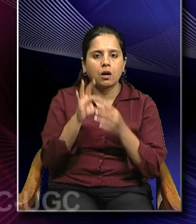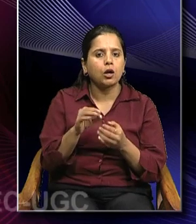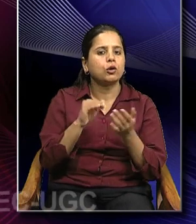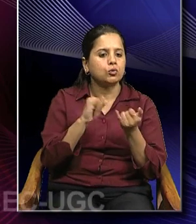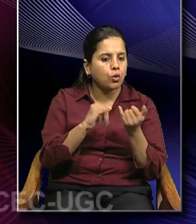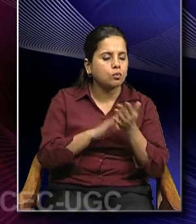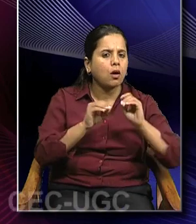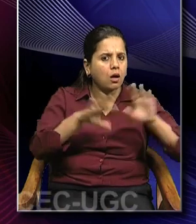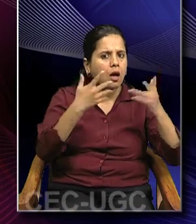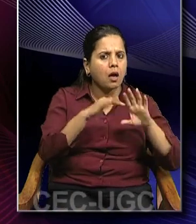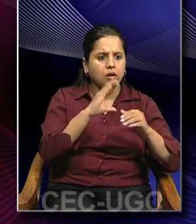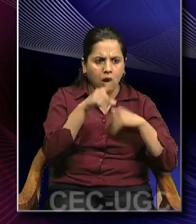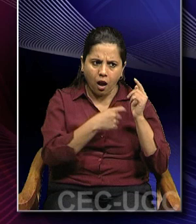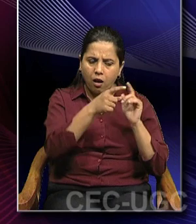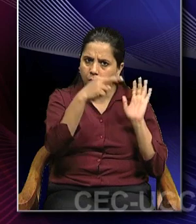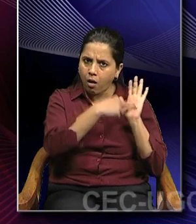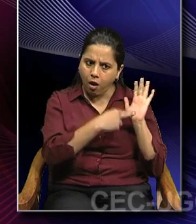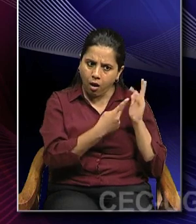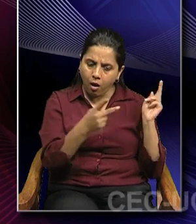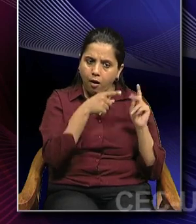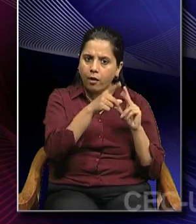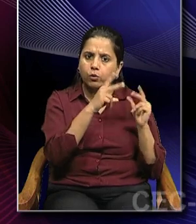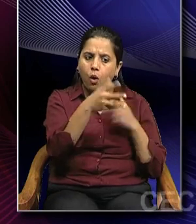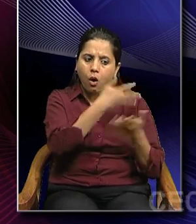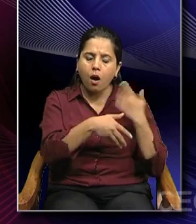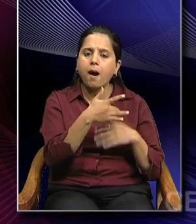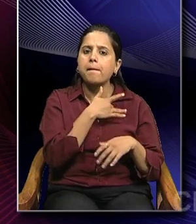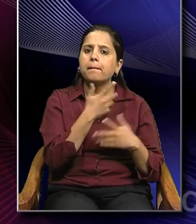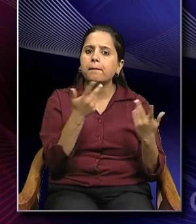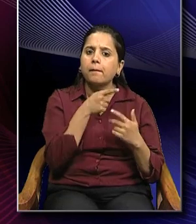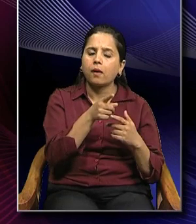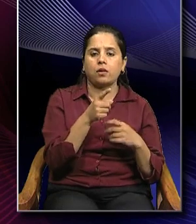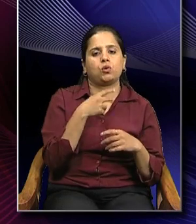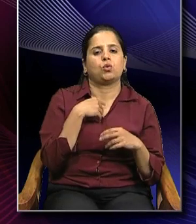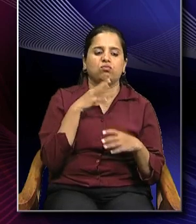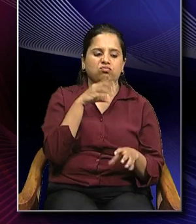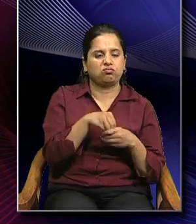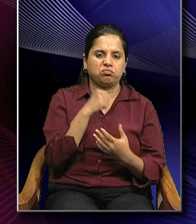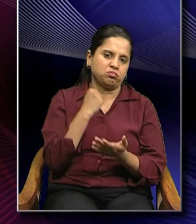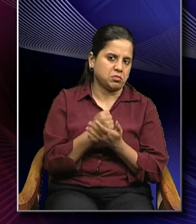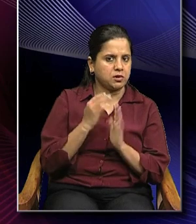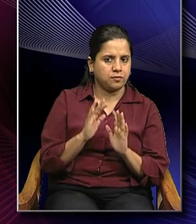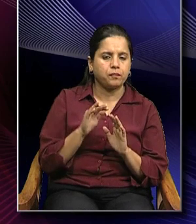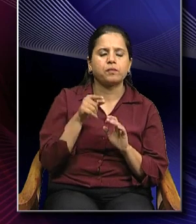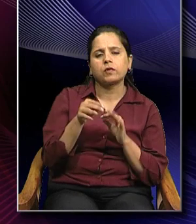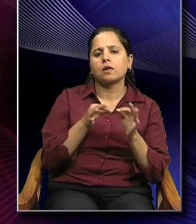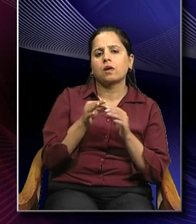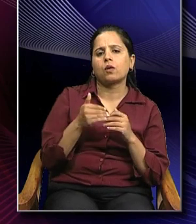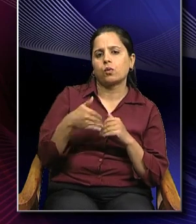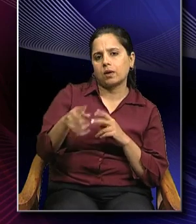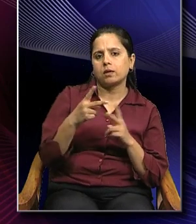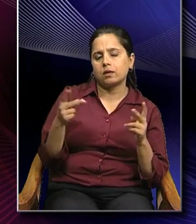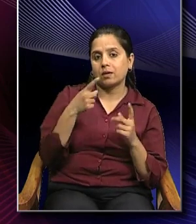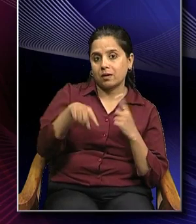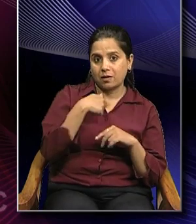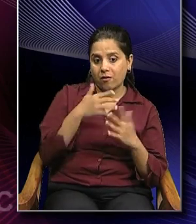where you find your customers. Where the customers are interacting, your presence is much needed. That I will justify also when we